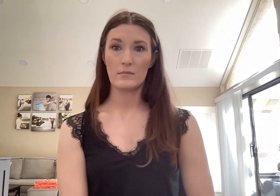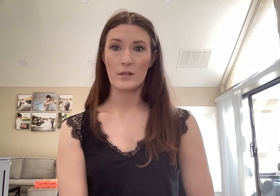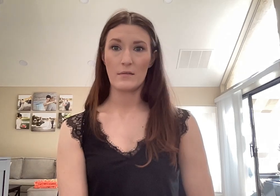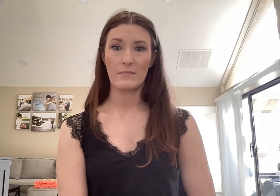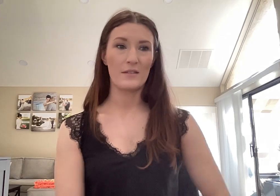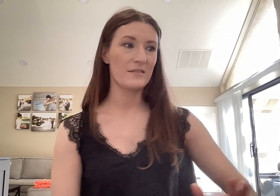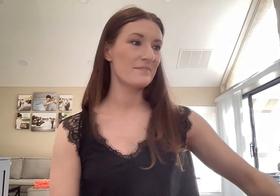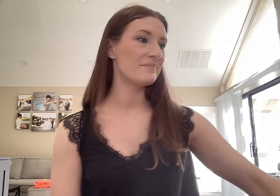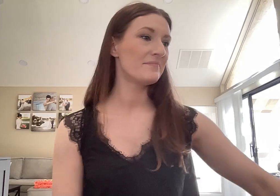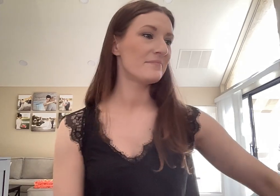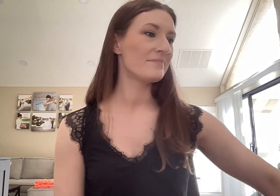done.